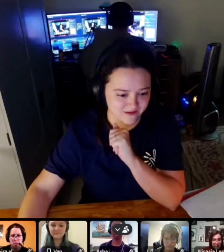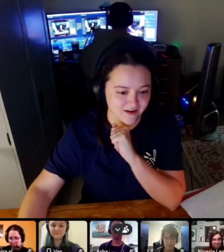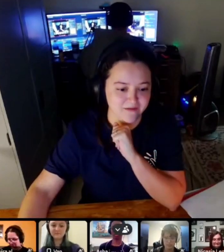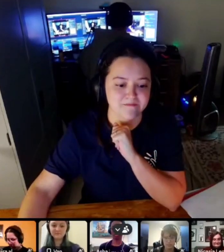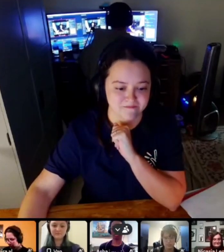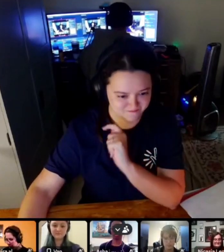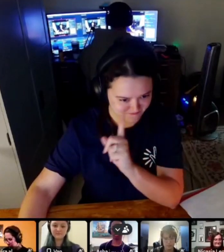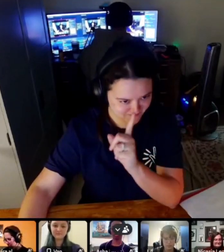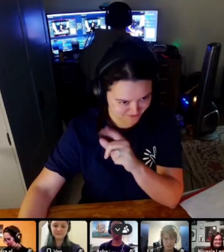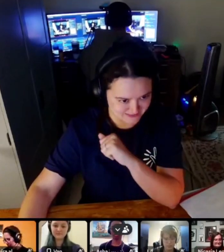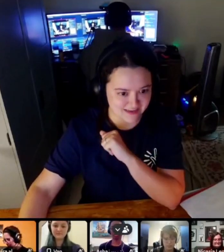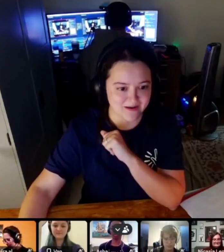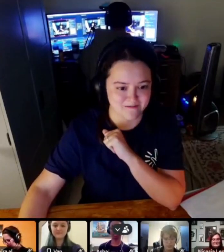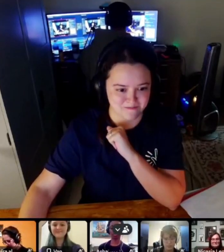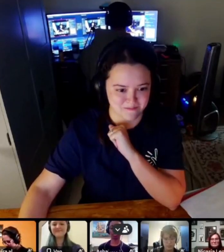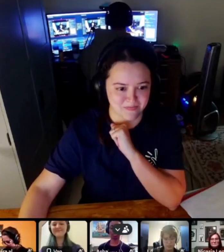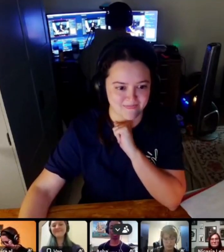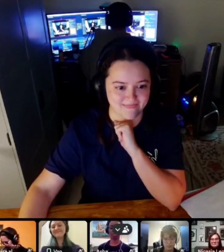got it. Give me a sec.